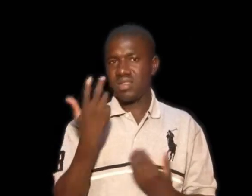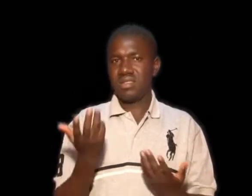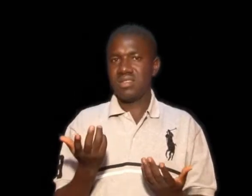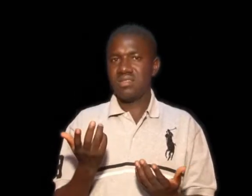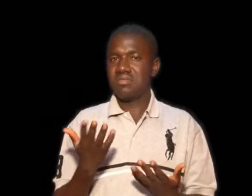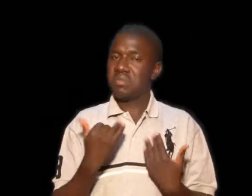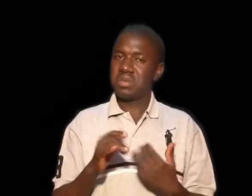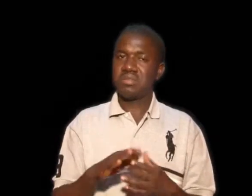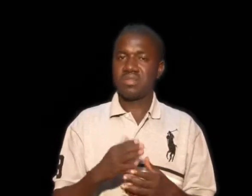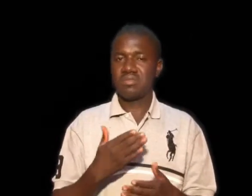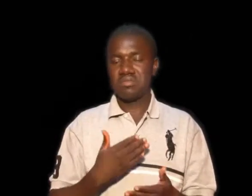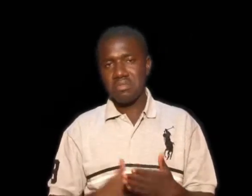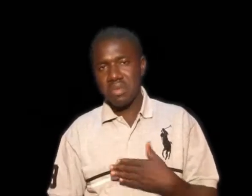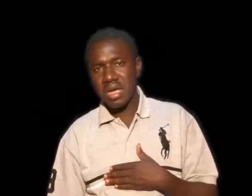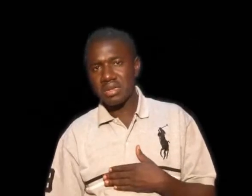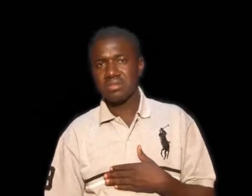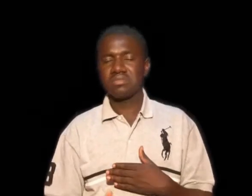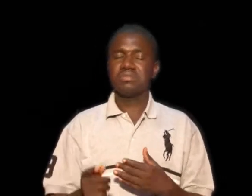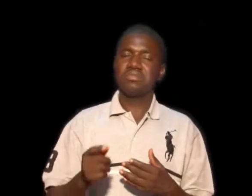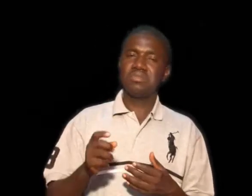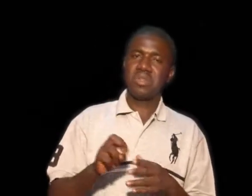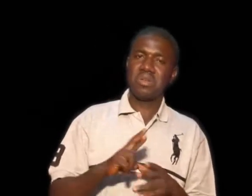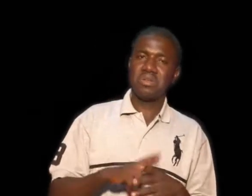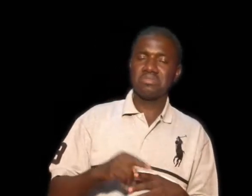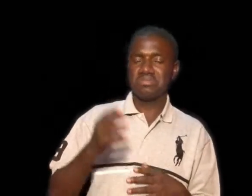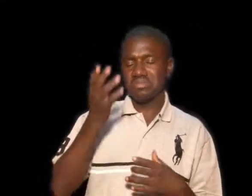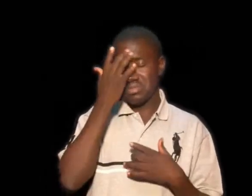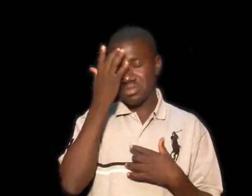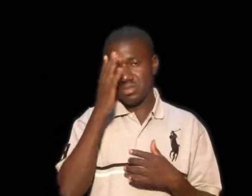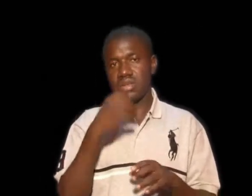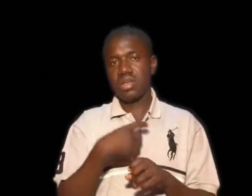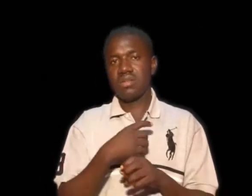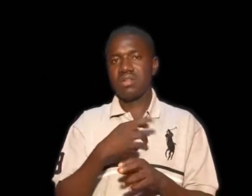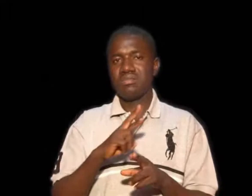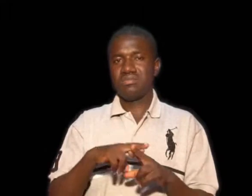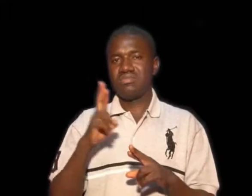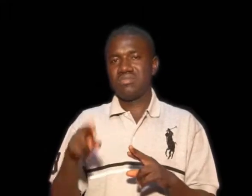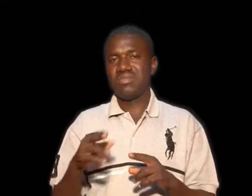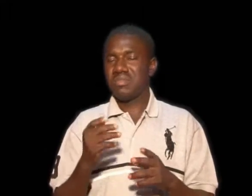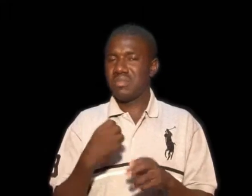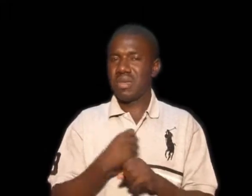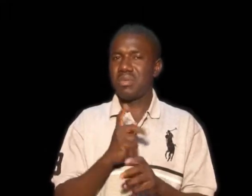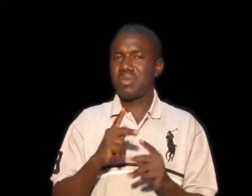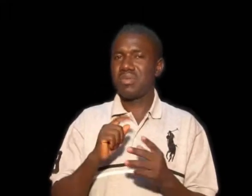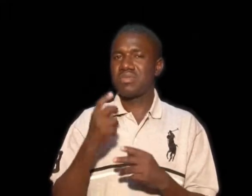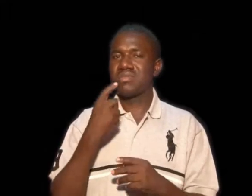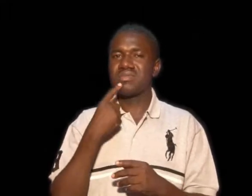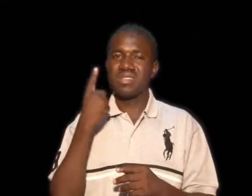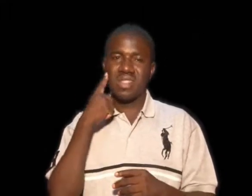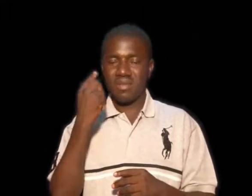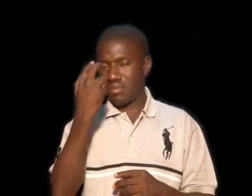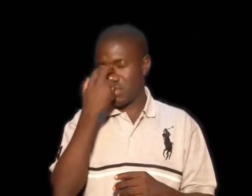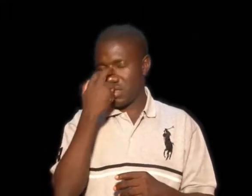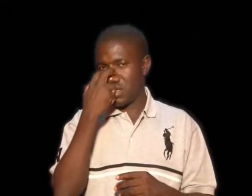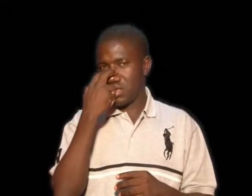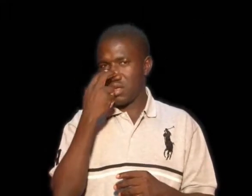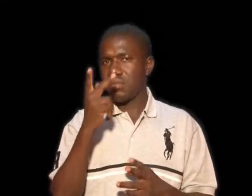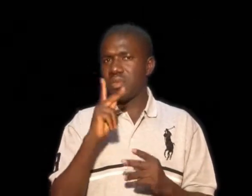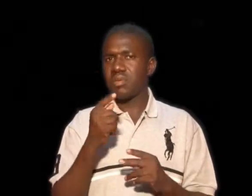condition, birth trauma, accident, or illness. People who are deaf-blind can function in many